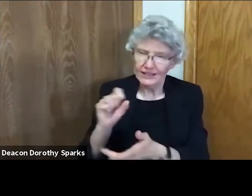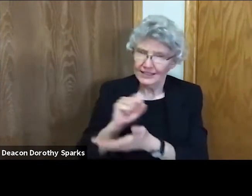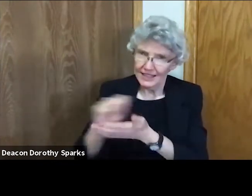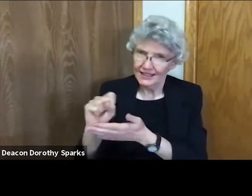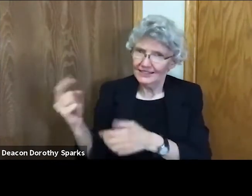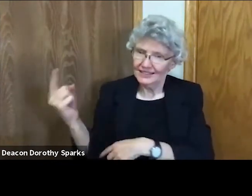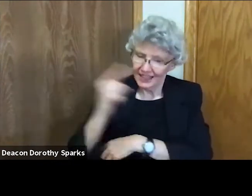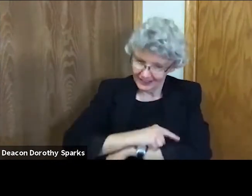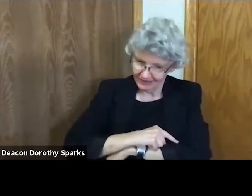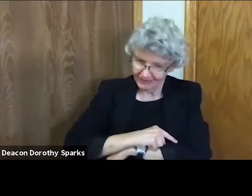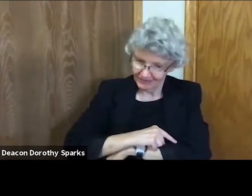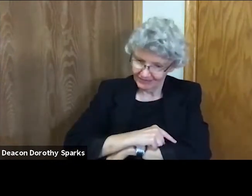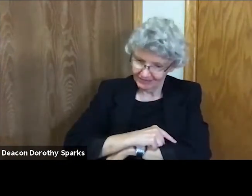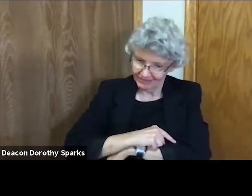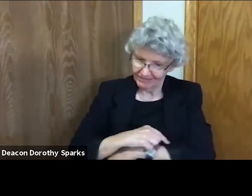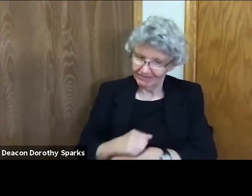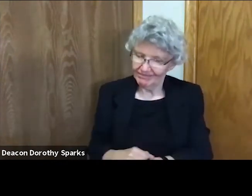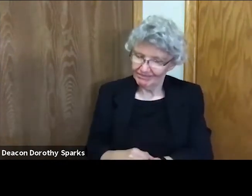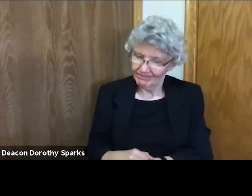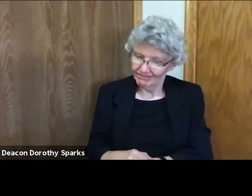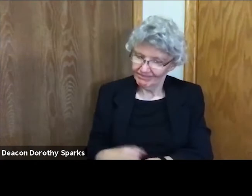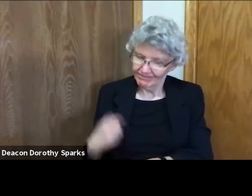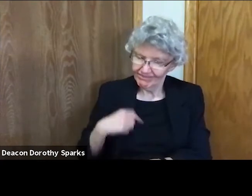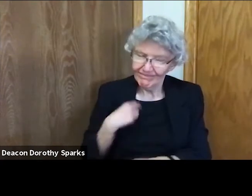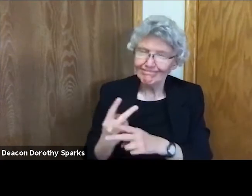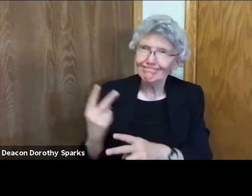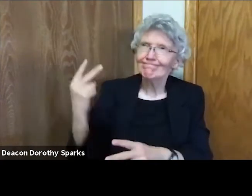Today is All Saints' Day.